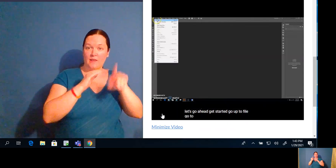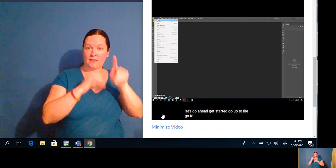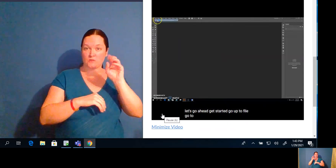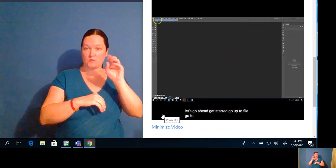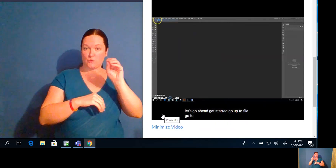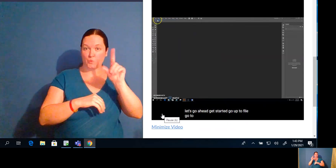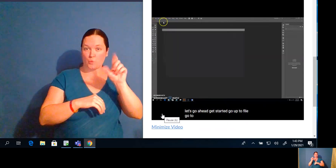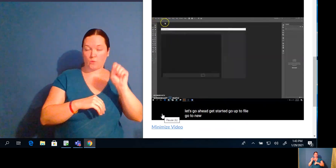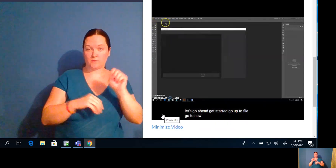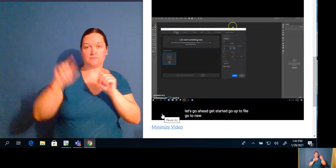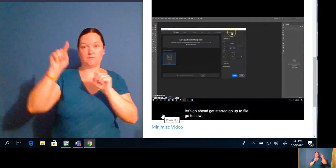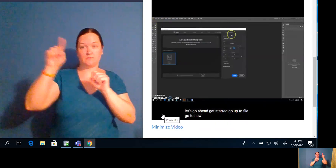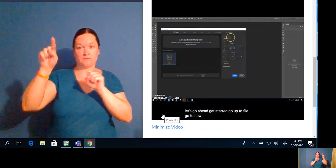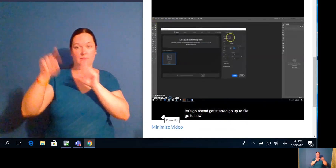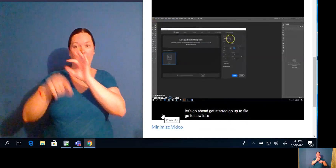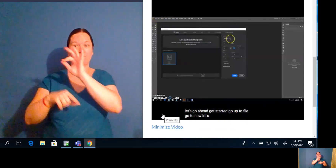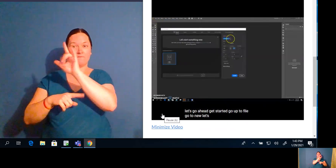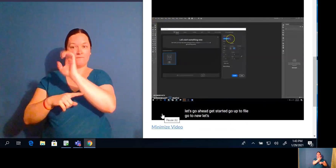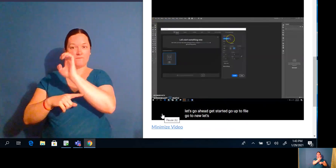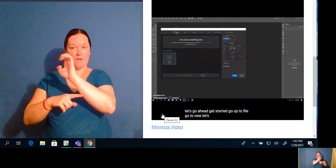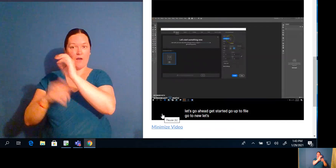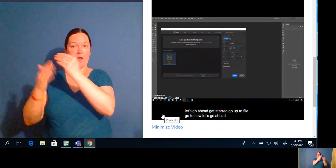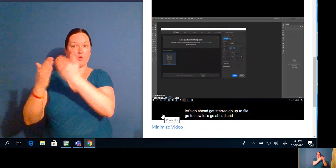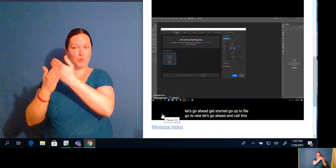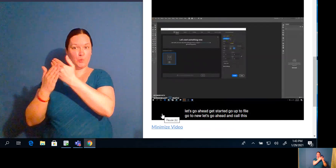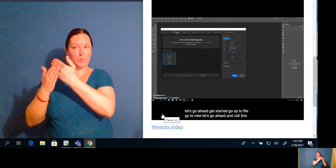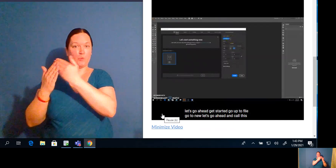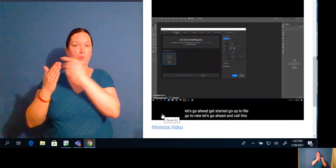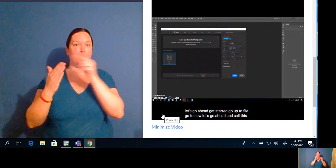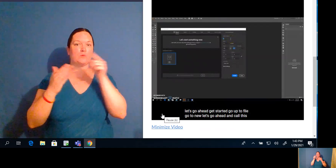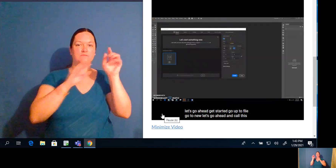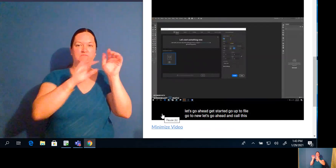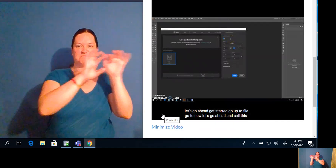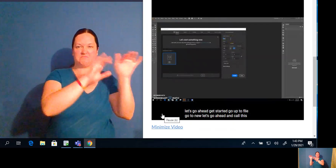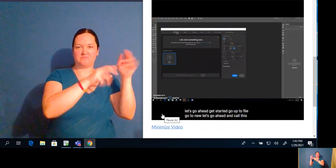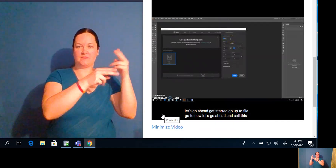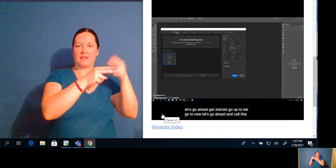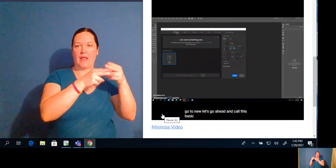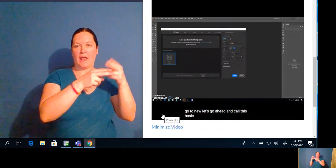up to File, go to New, and let's go ahead and call this